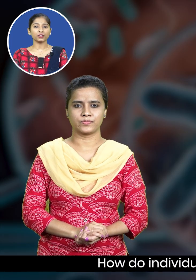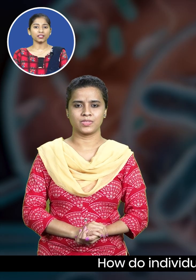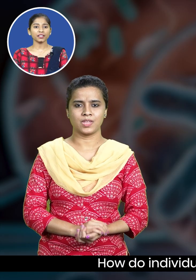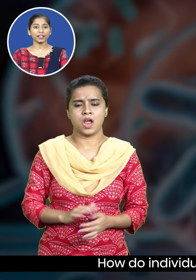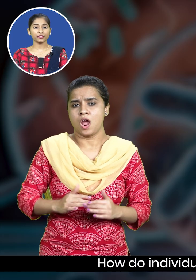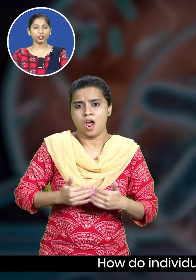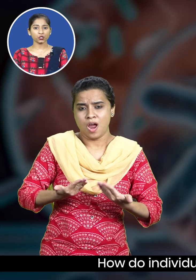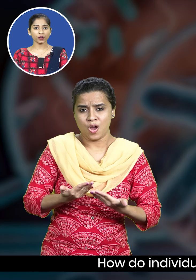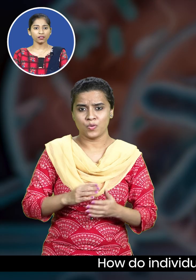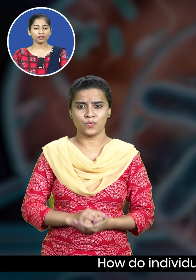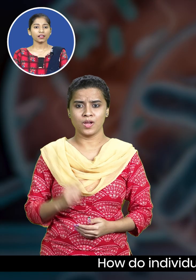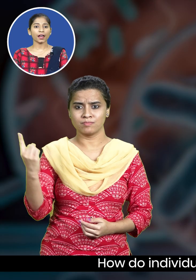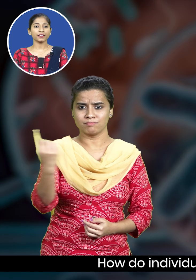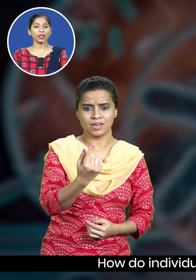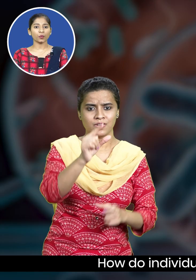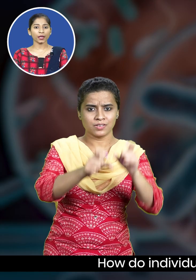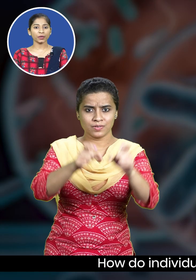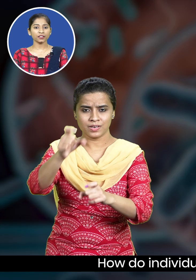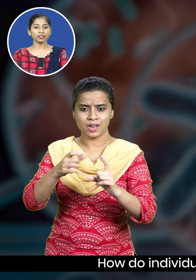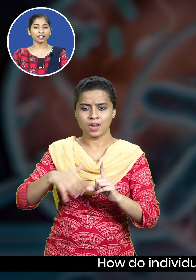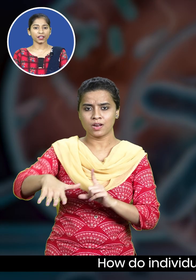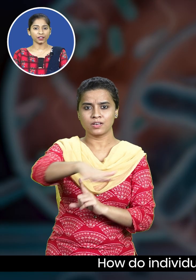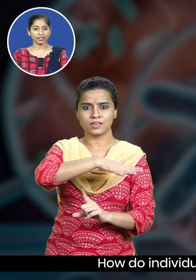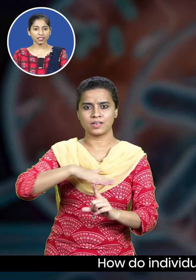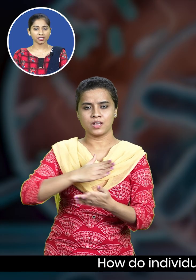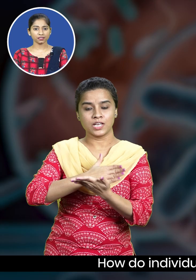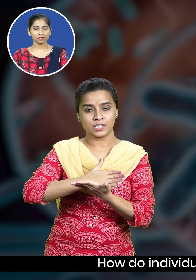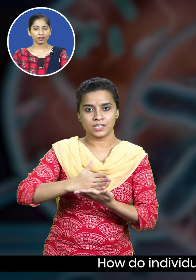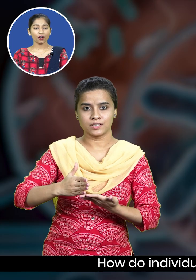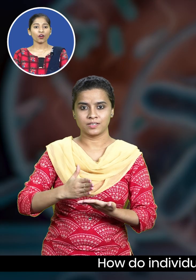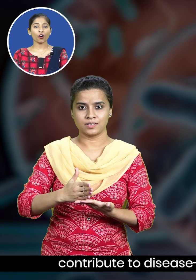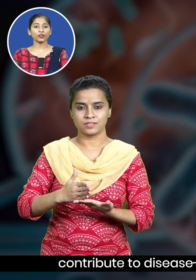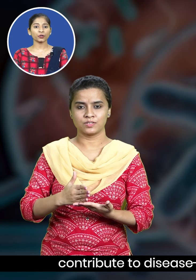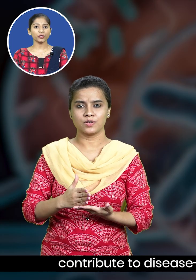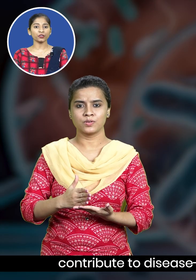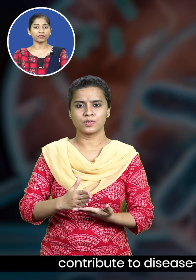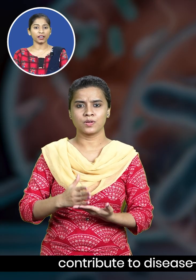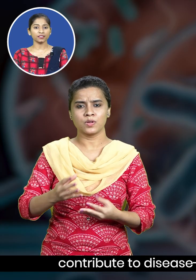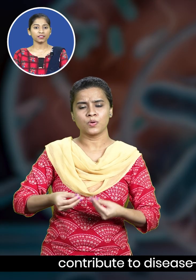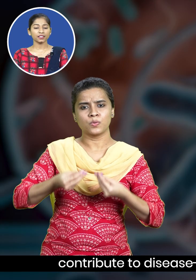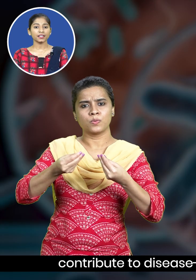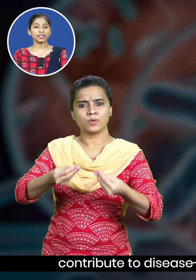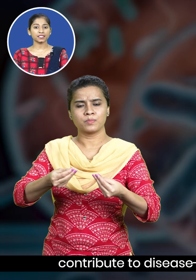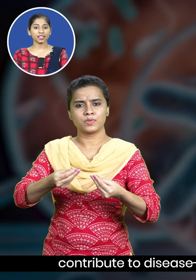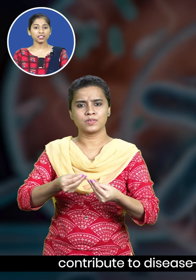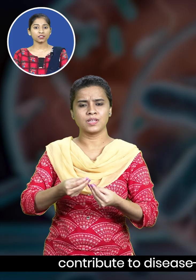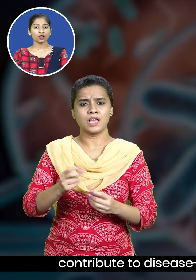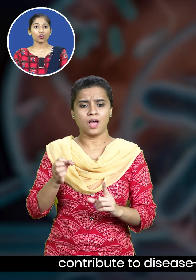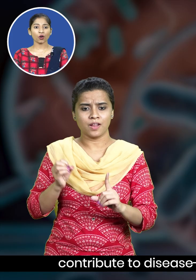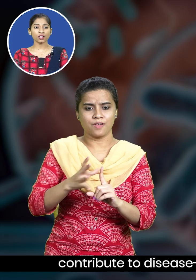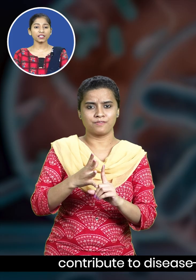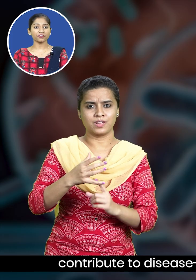How do the individual and environmental cleanliness contribute for